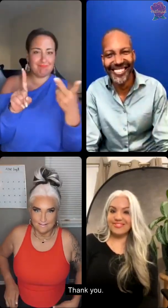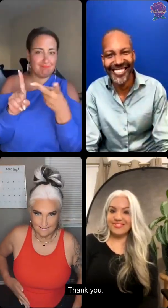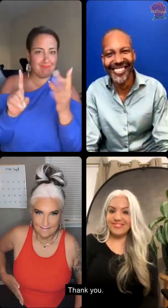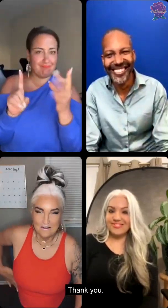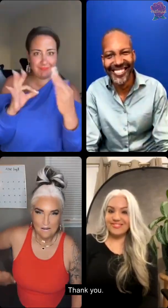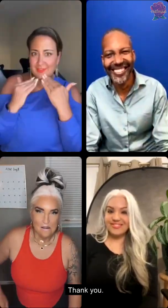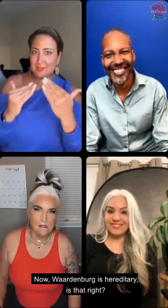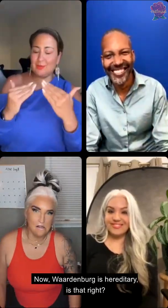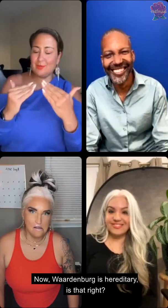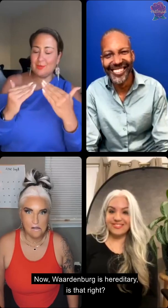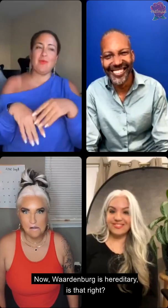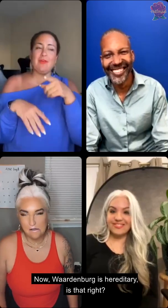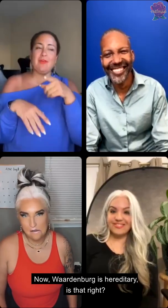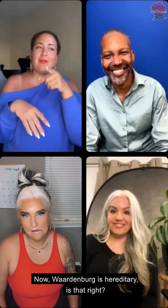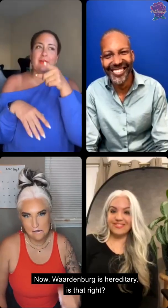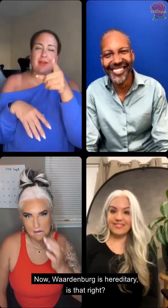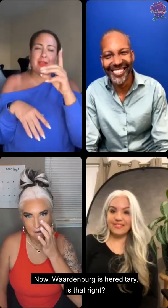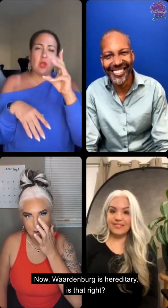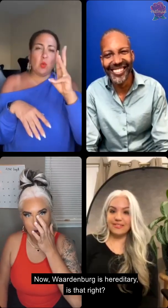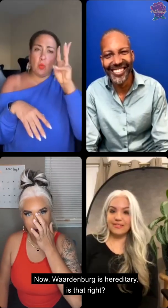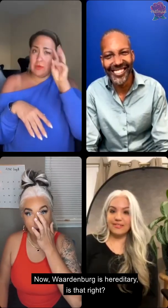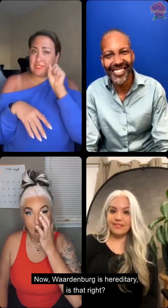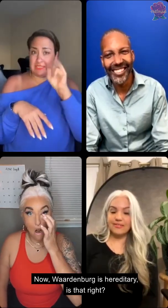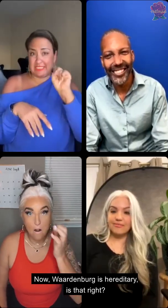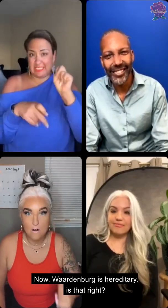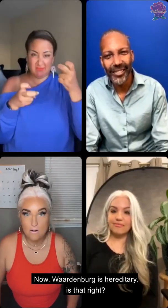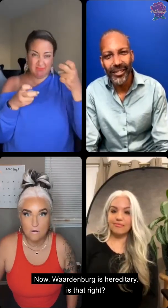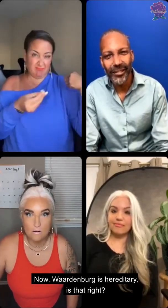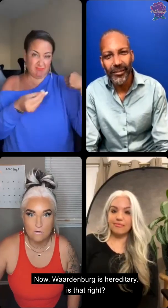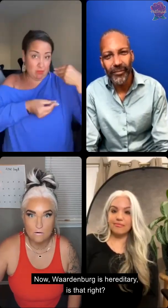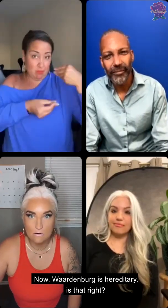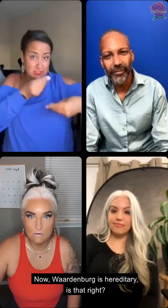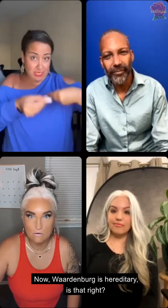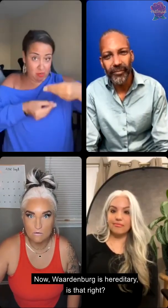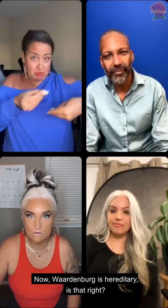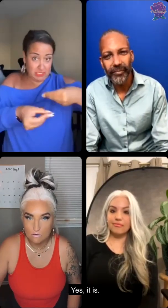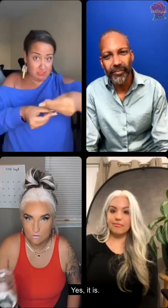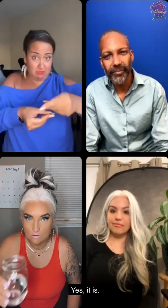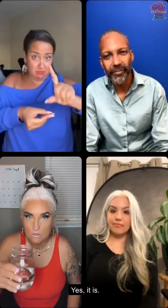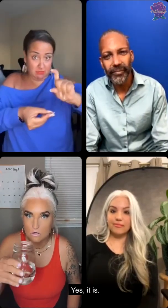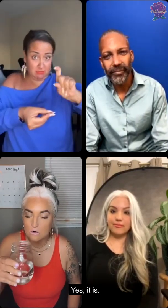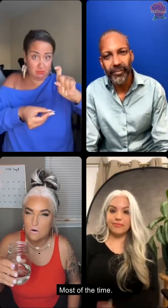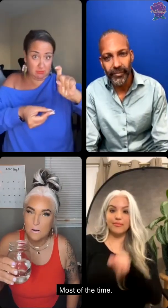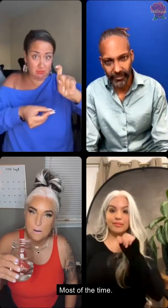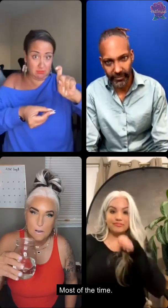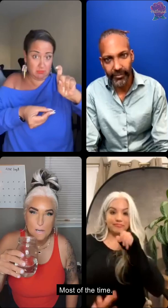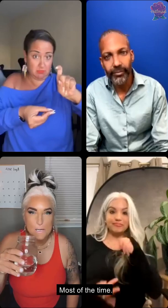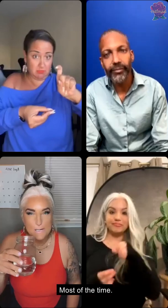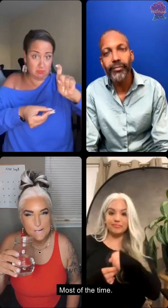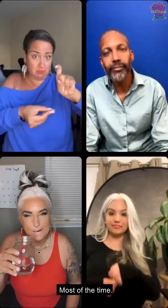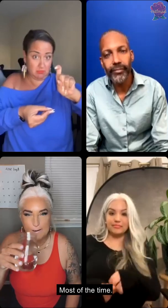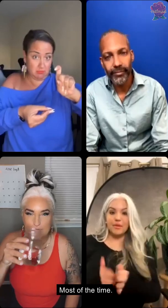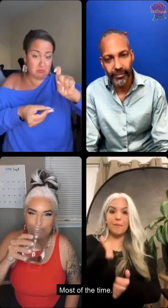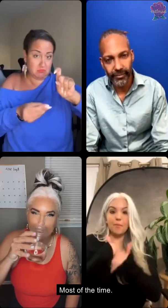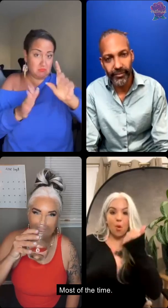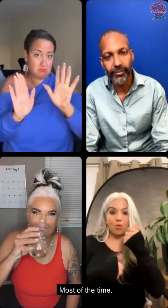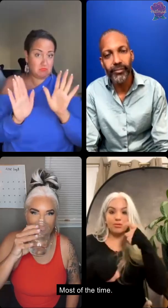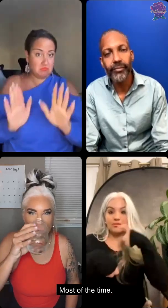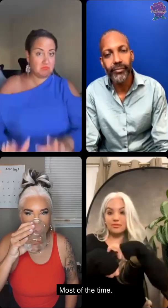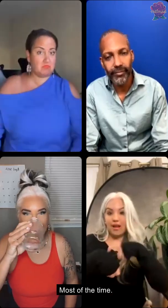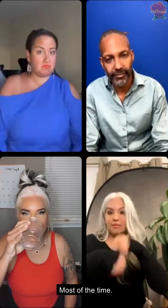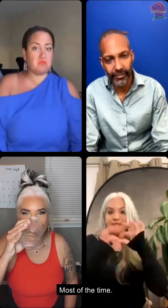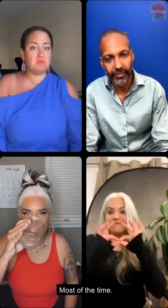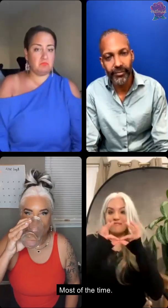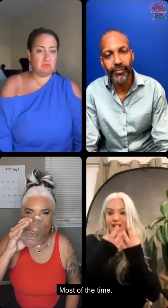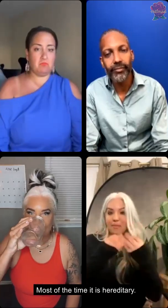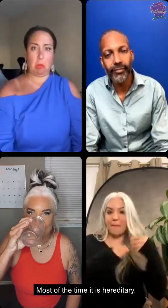you for expanding on that. Thank you. Now, Wardenbergs is hereditary. Is that right? Yes, it is. Most of the time.